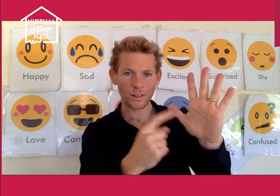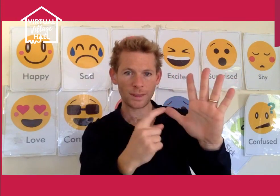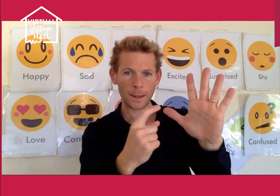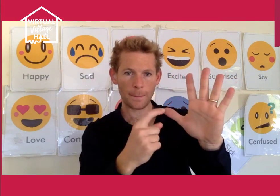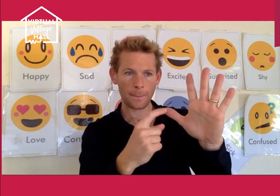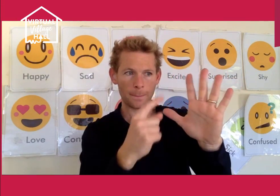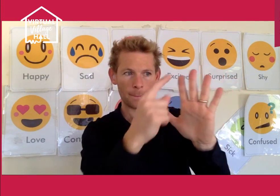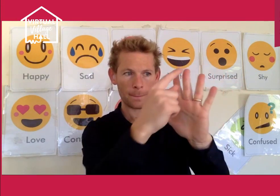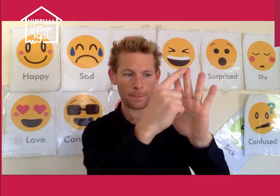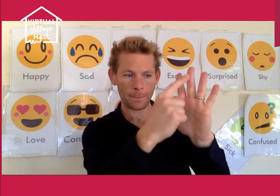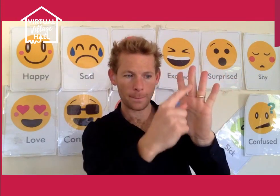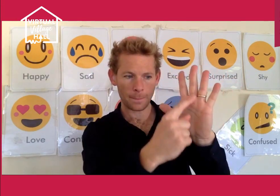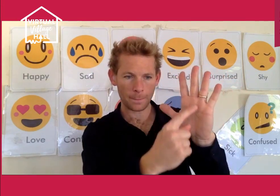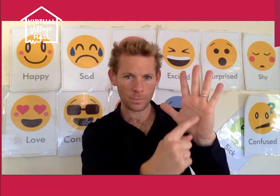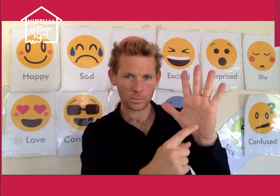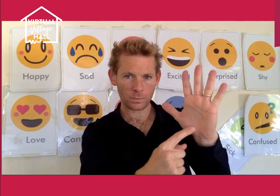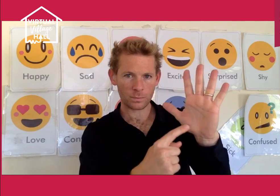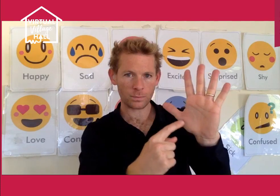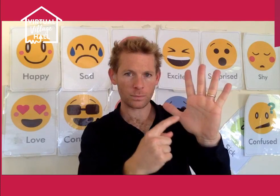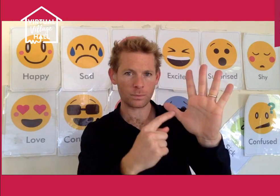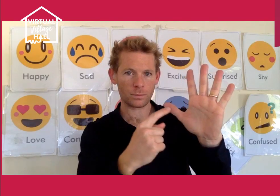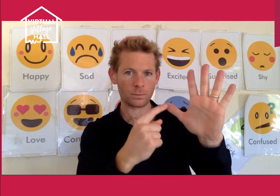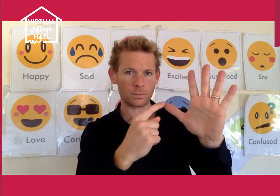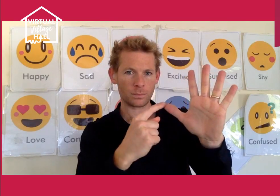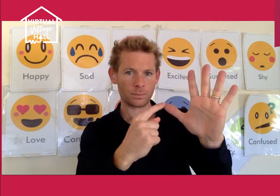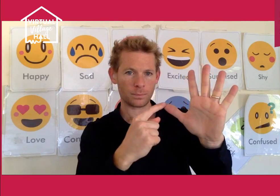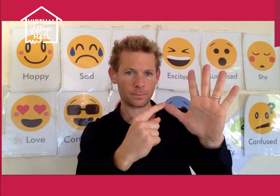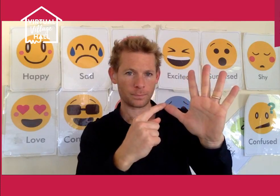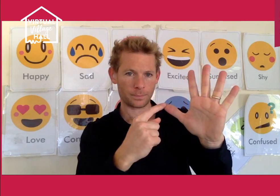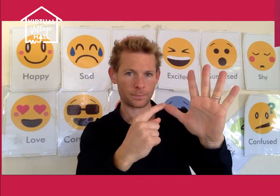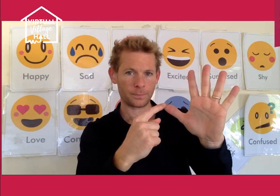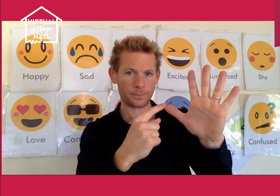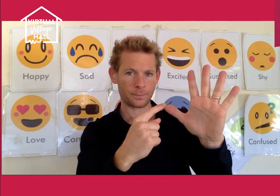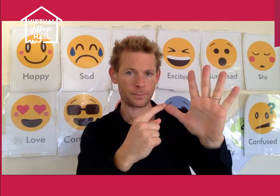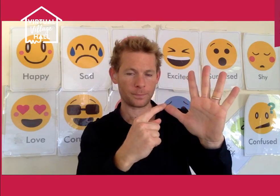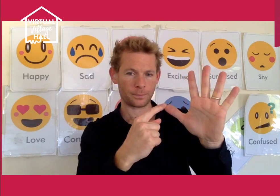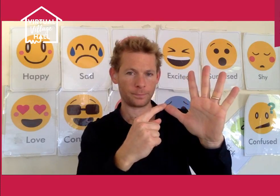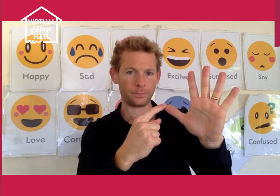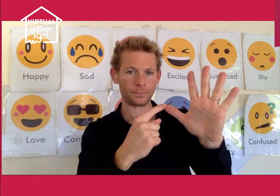So make sure you go down and round right to the thumb, just to make the shape of the J.